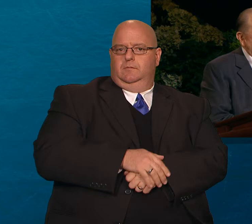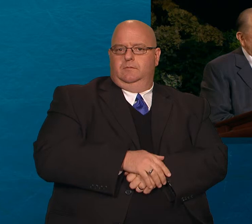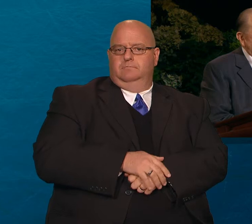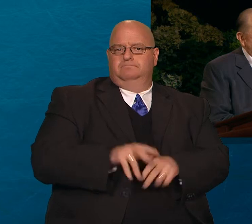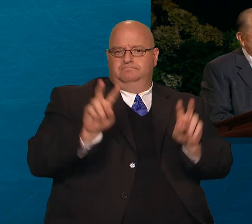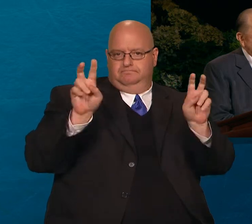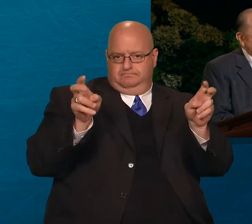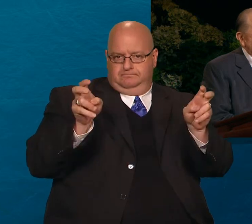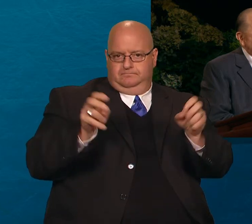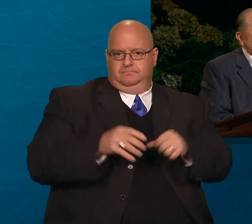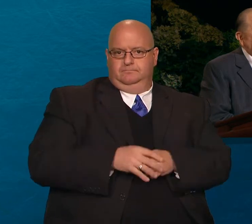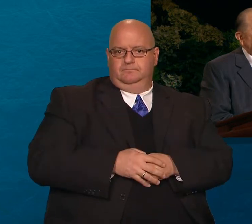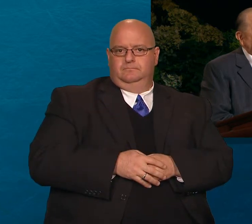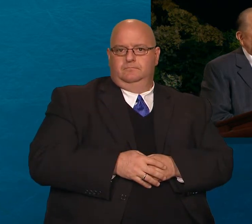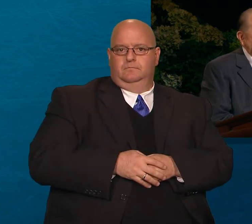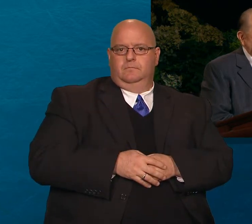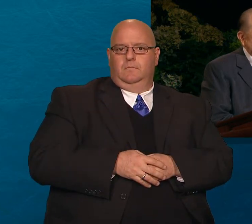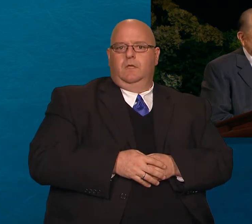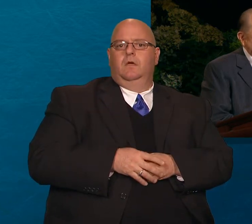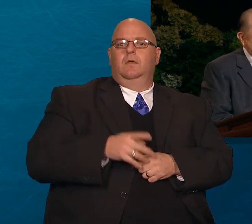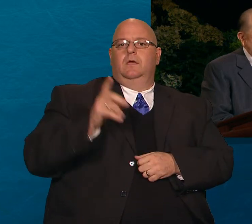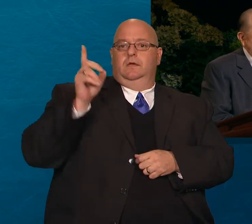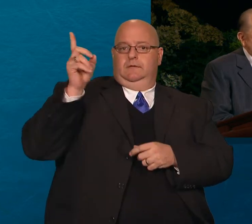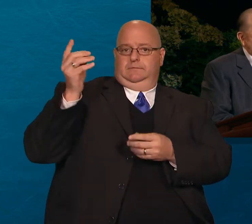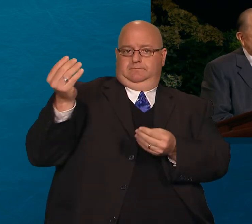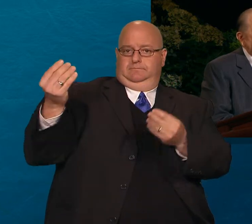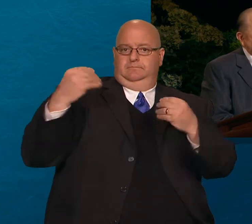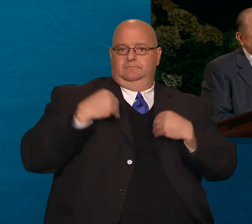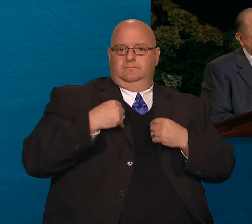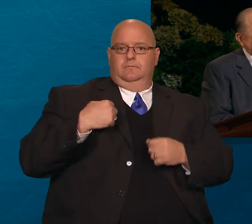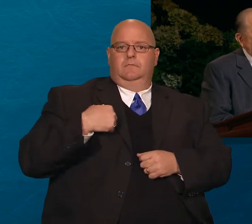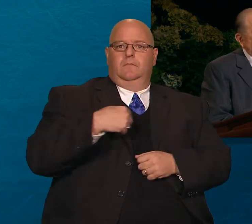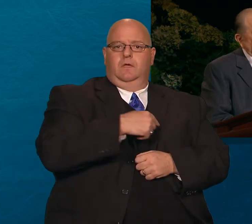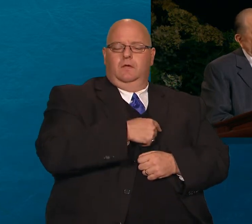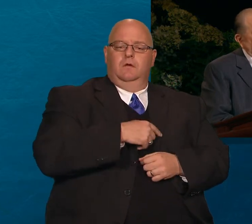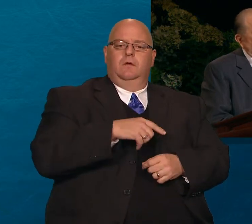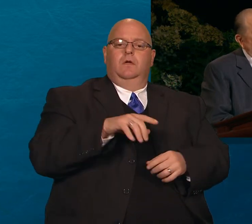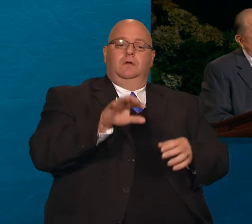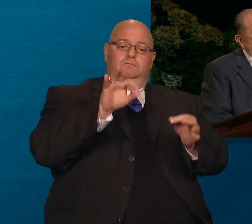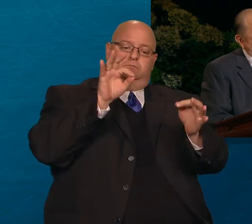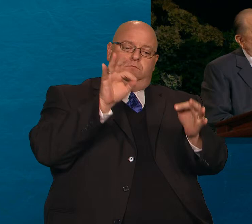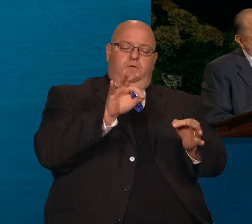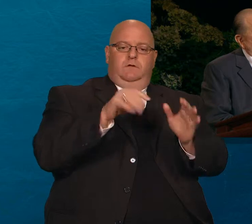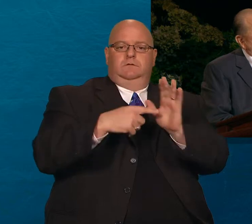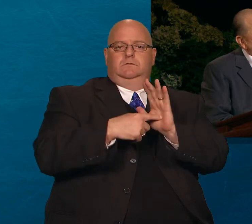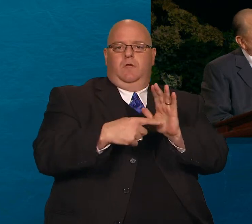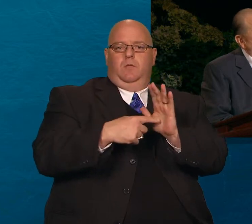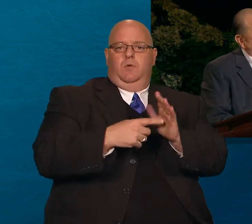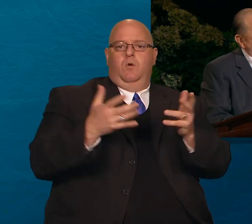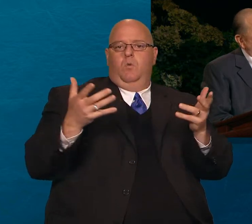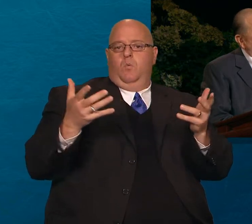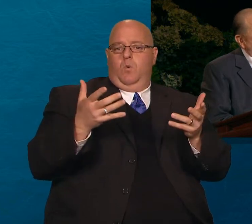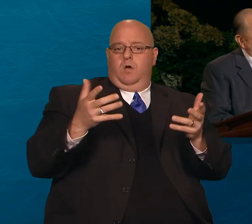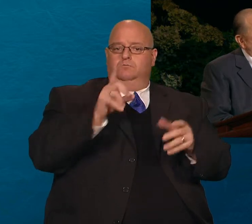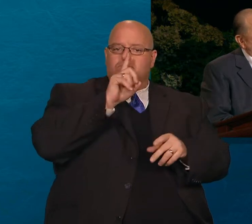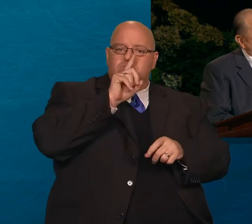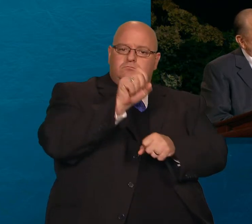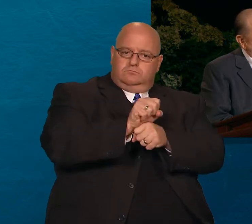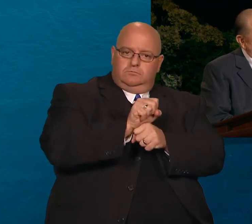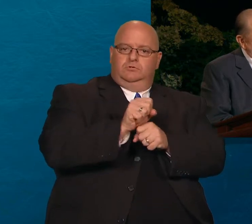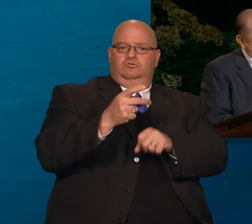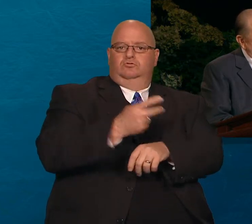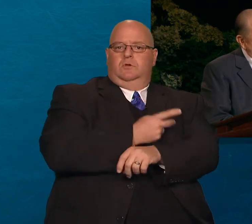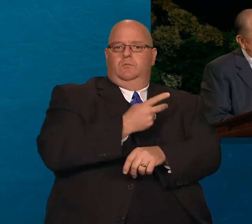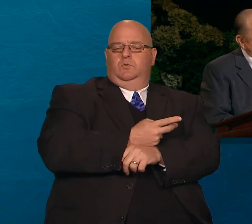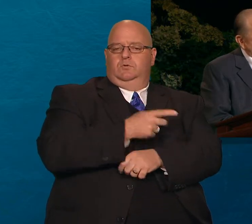Close quote. He provides for us the perfect example of what a true shepherd